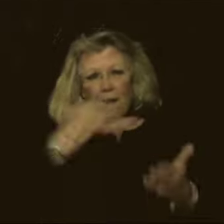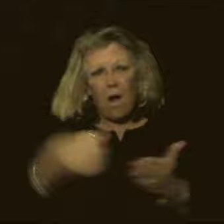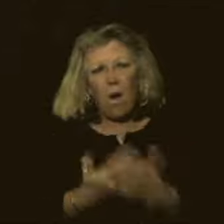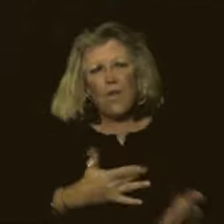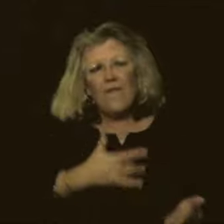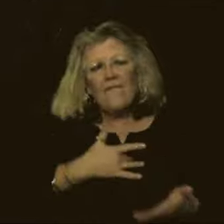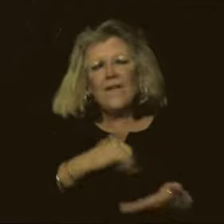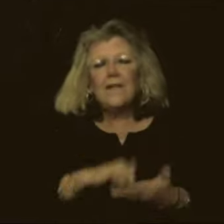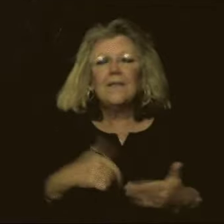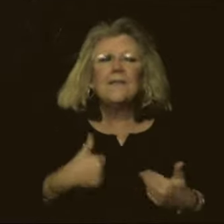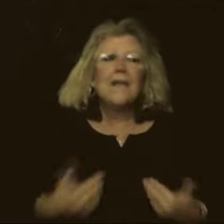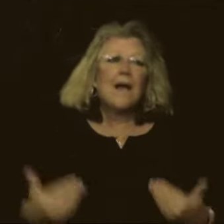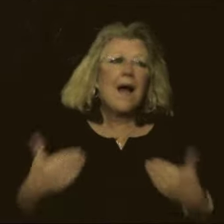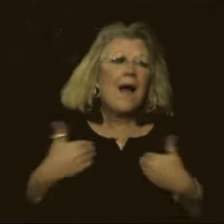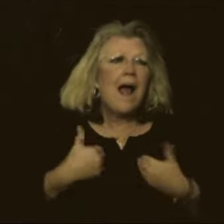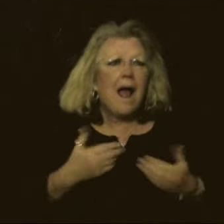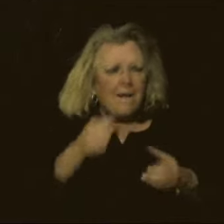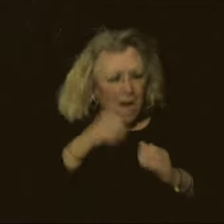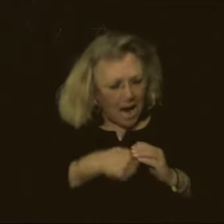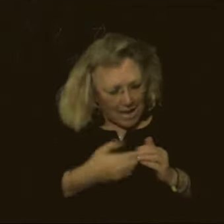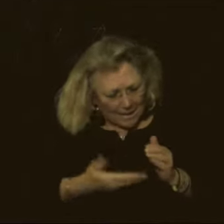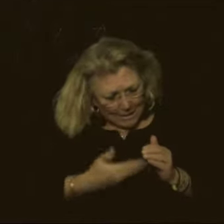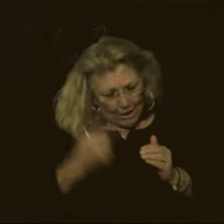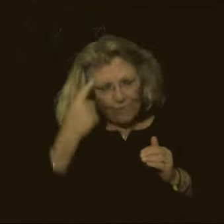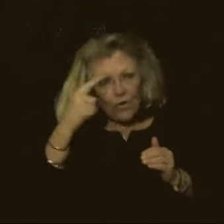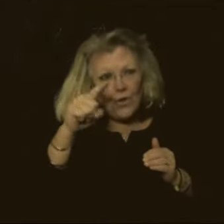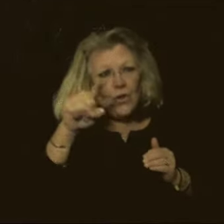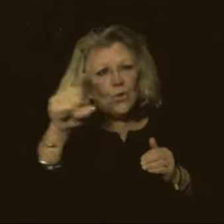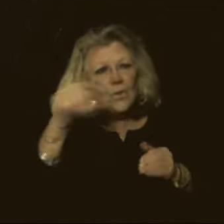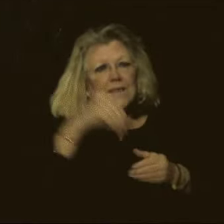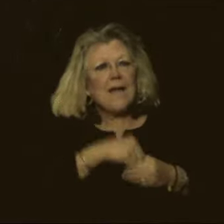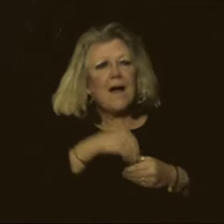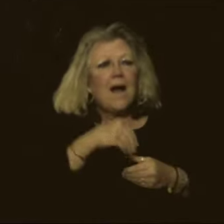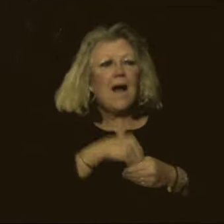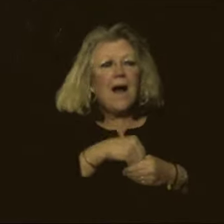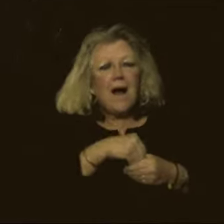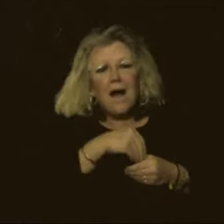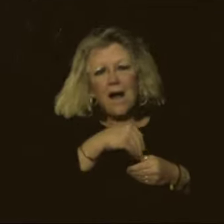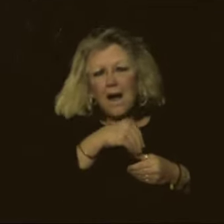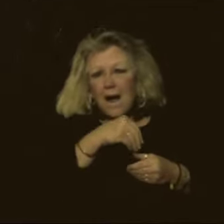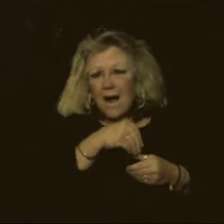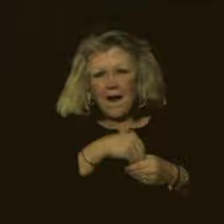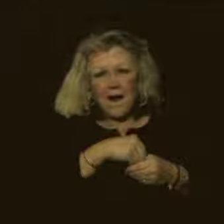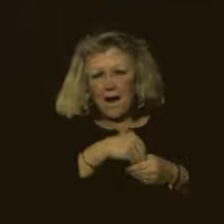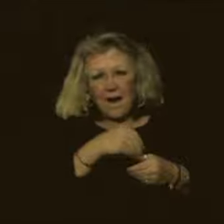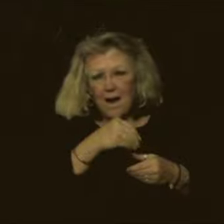all the feeling that I have running here for you inside.